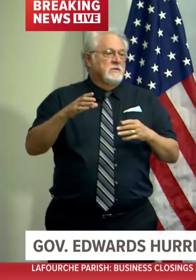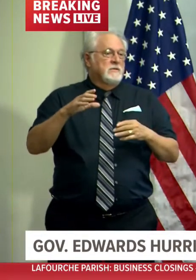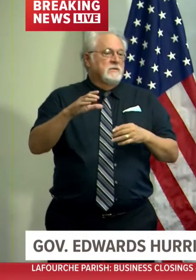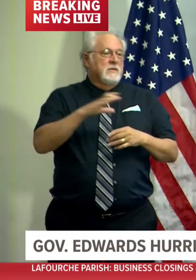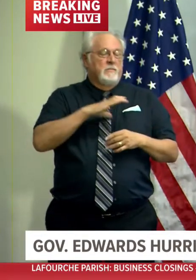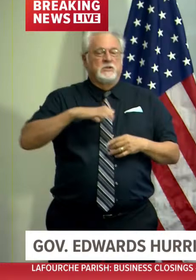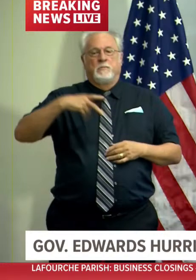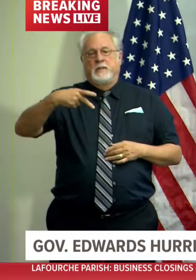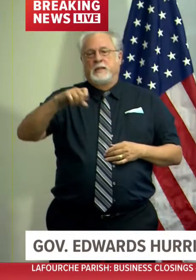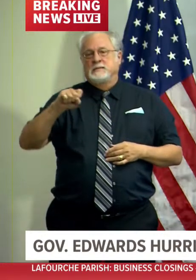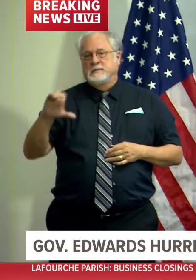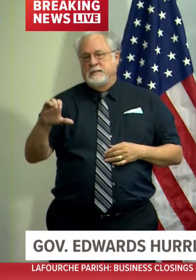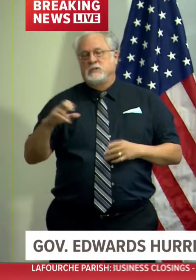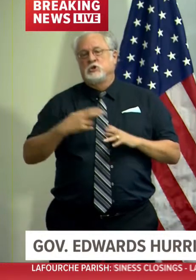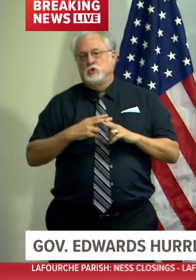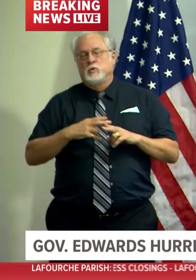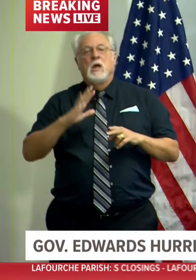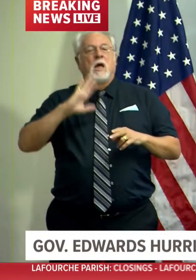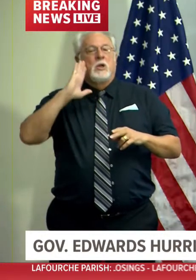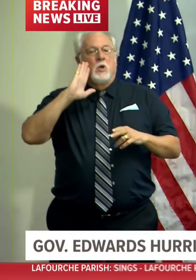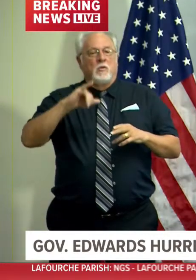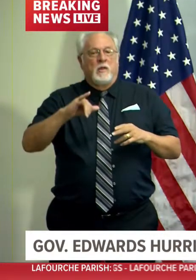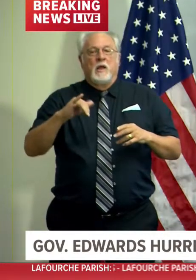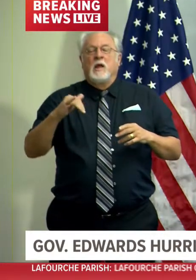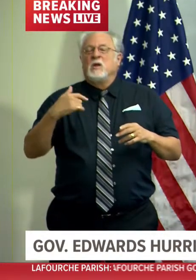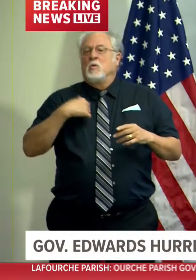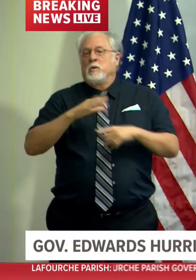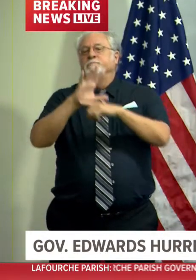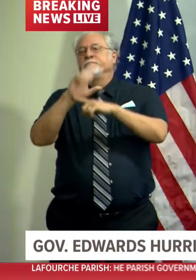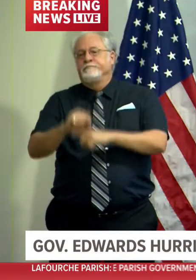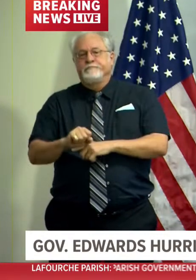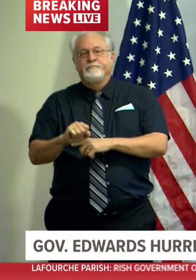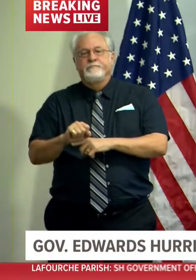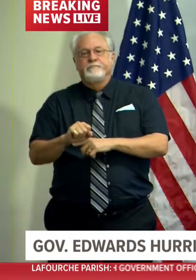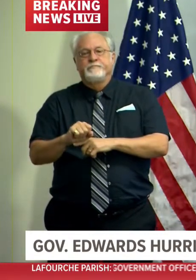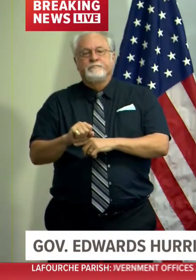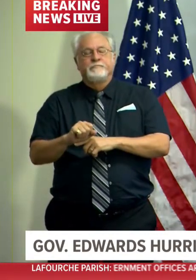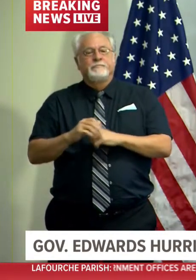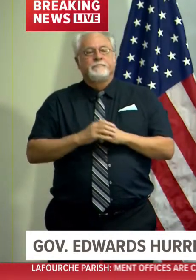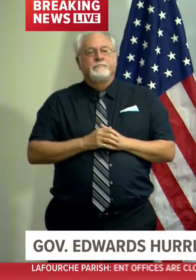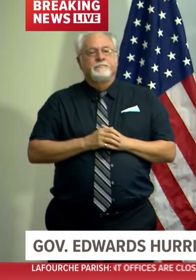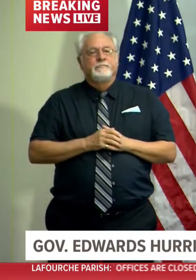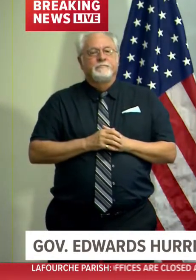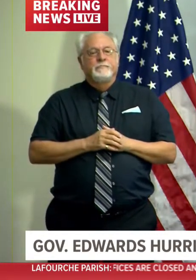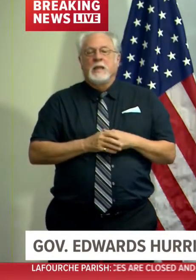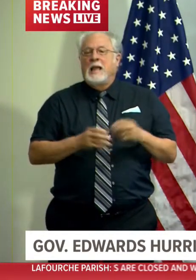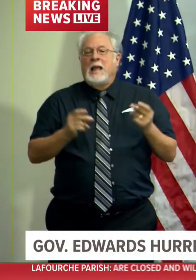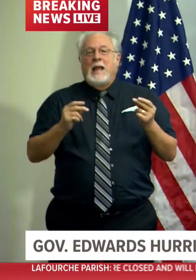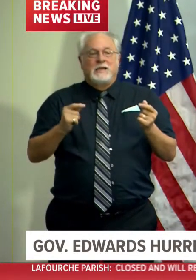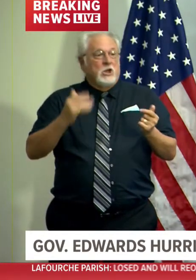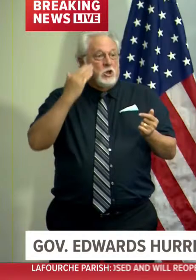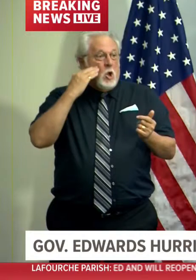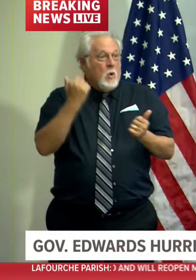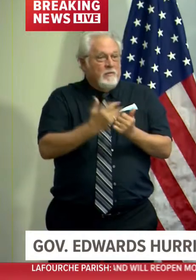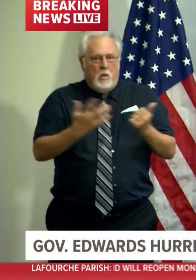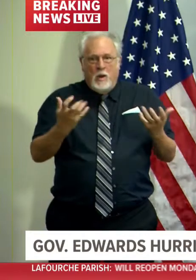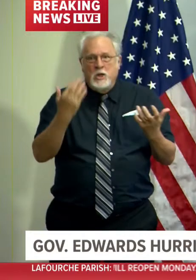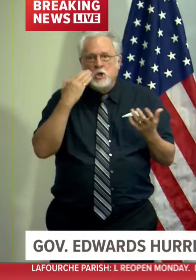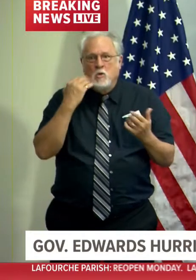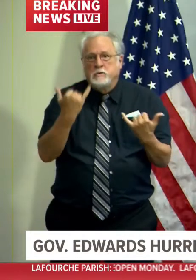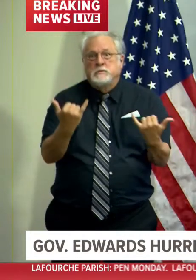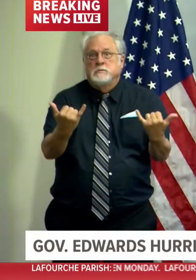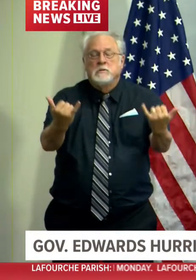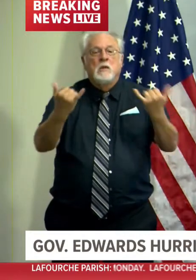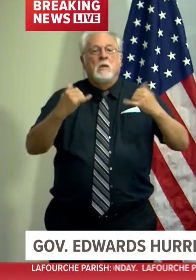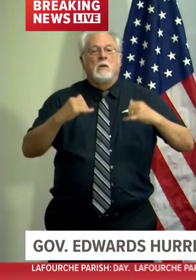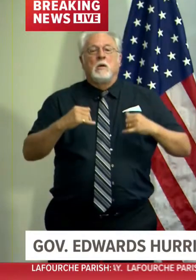soon on this. And I know that we are accustomed to sort of instantaneously knowing things. We want to know things real